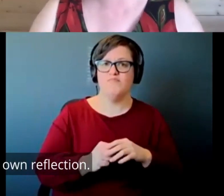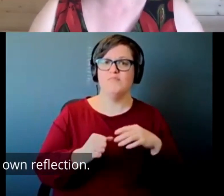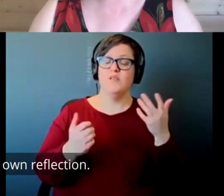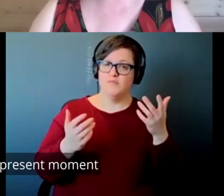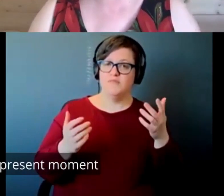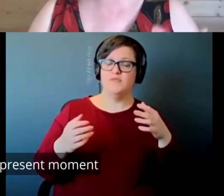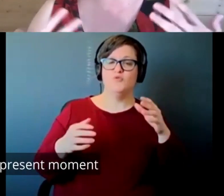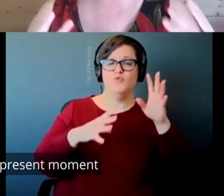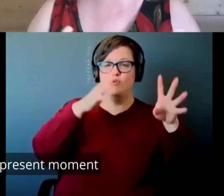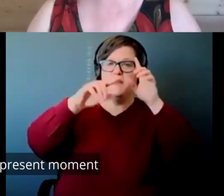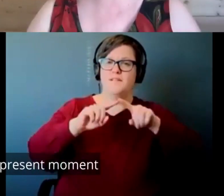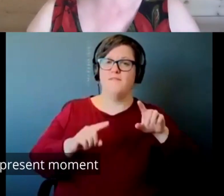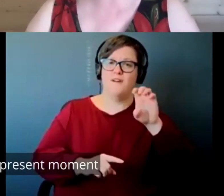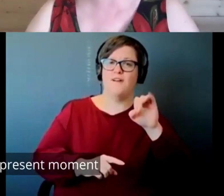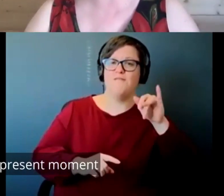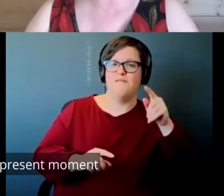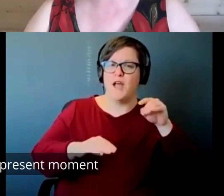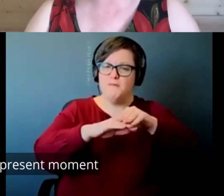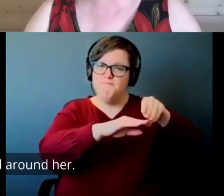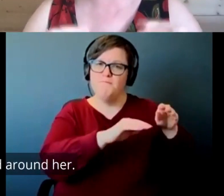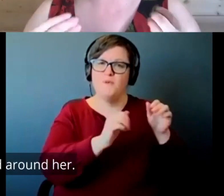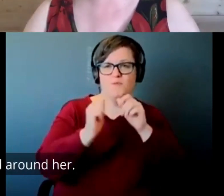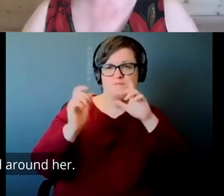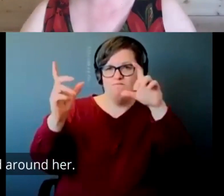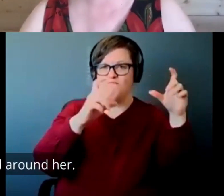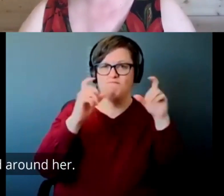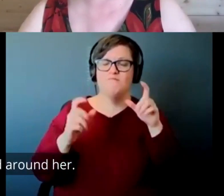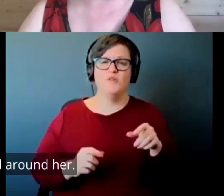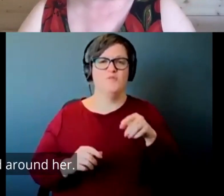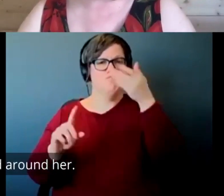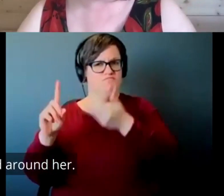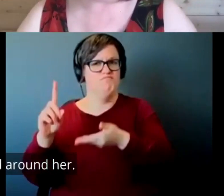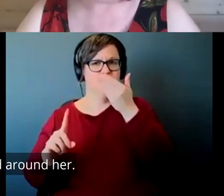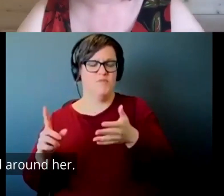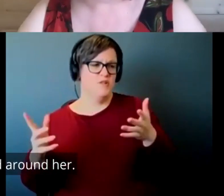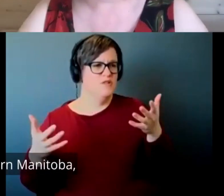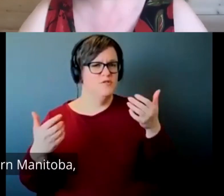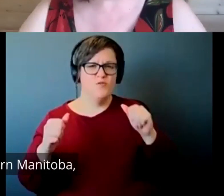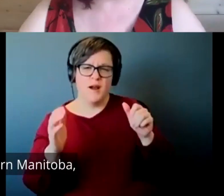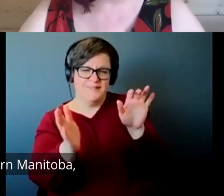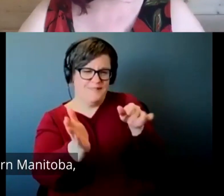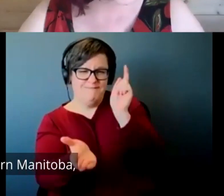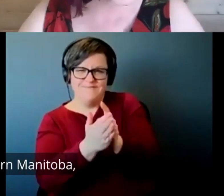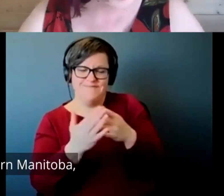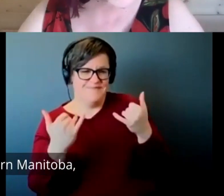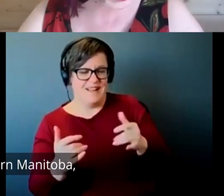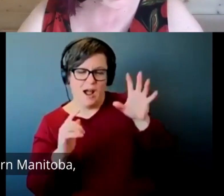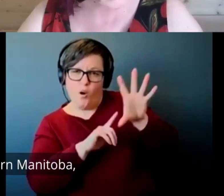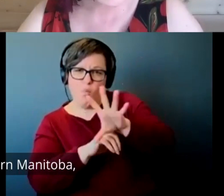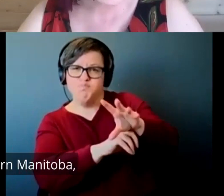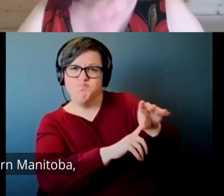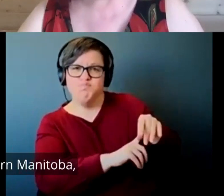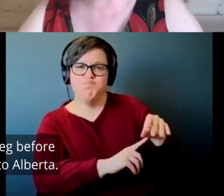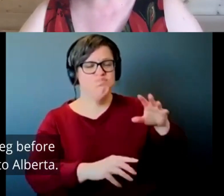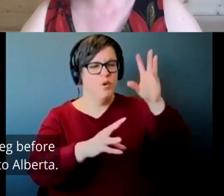reflection. She seeks to embrace the present moment and the ethereal world around her. Originally from northern